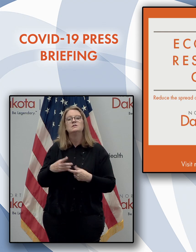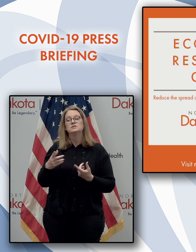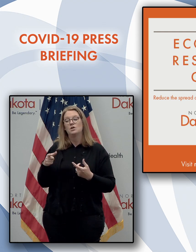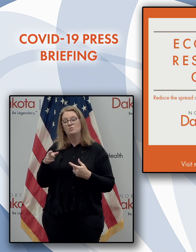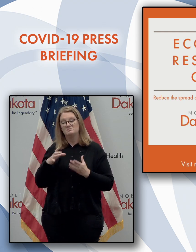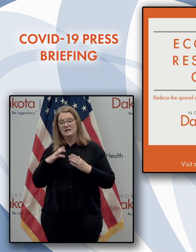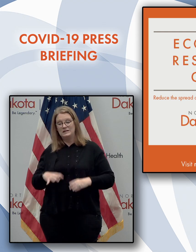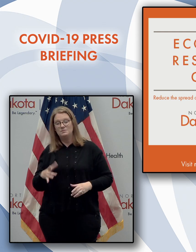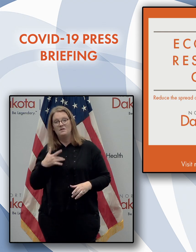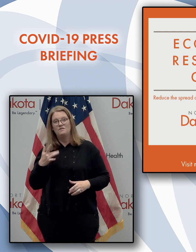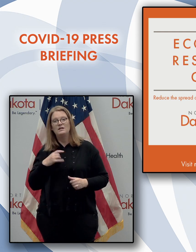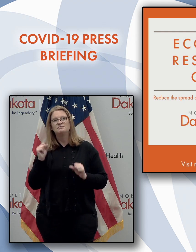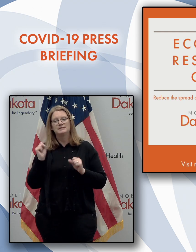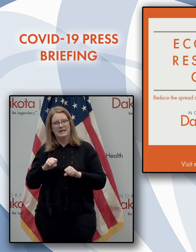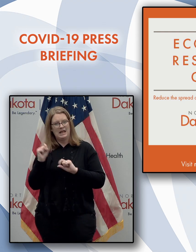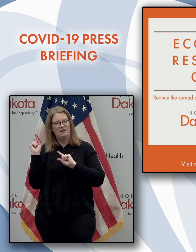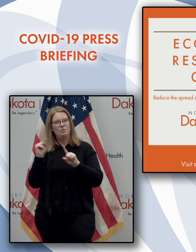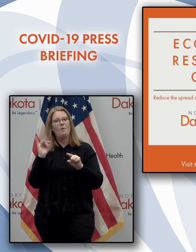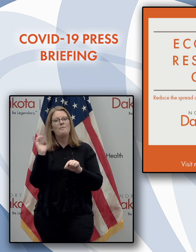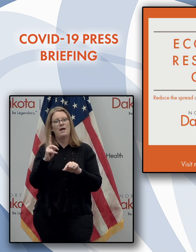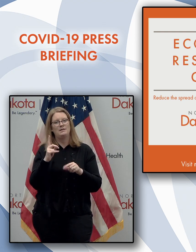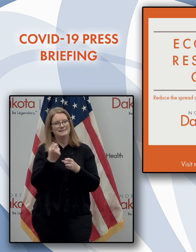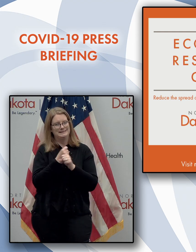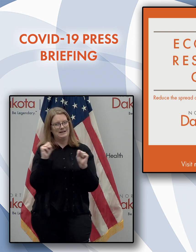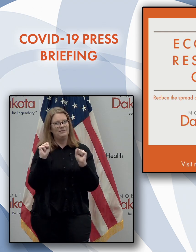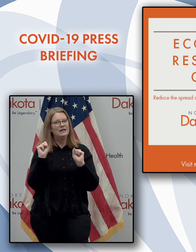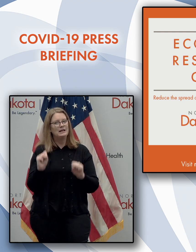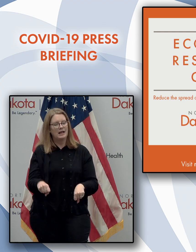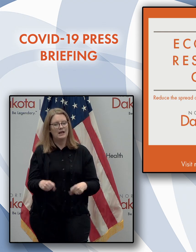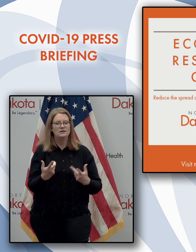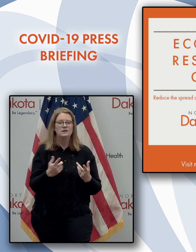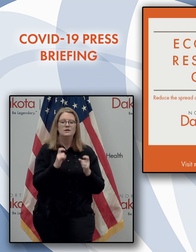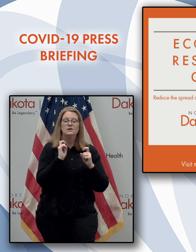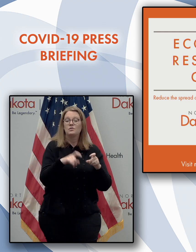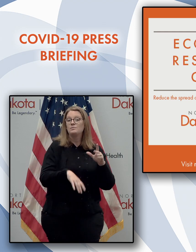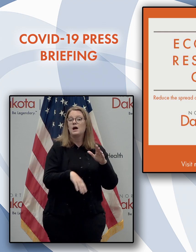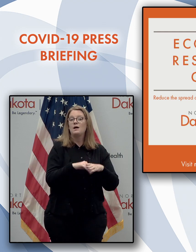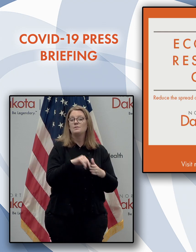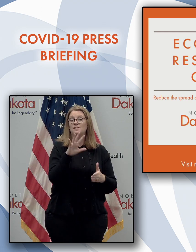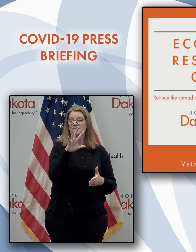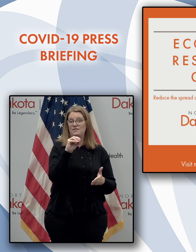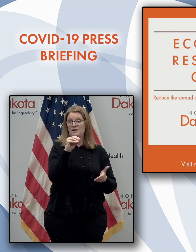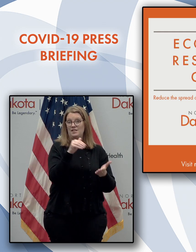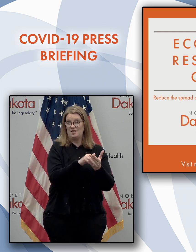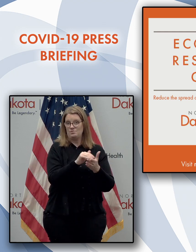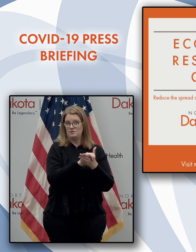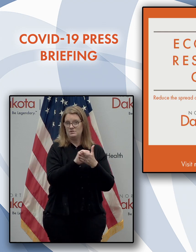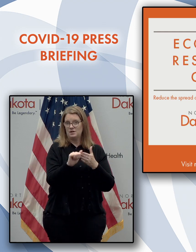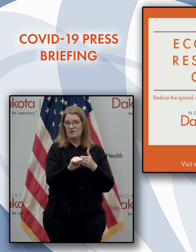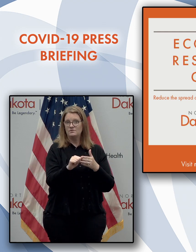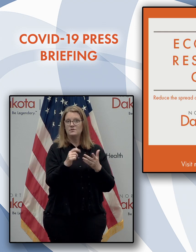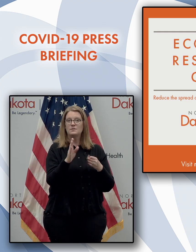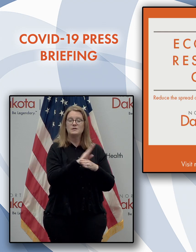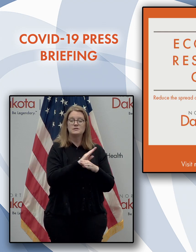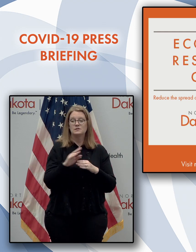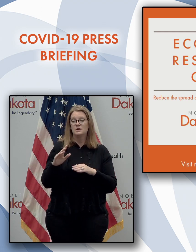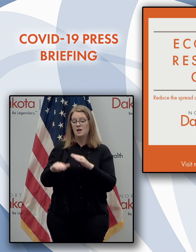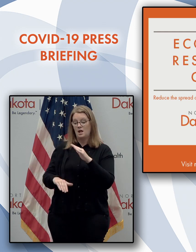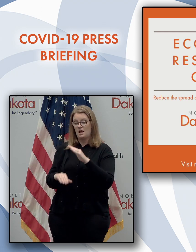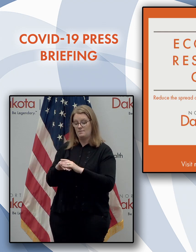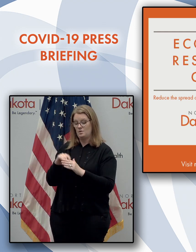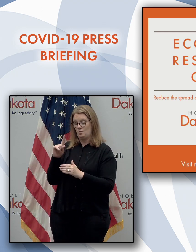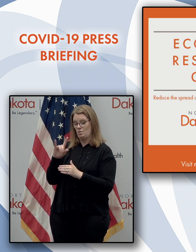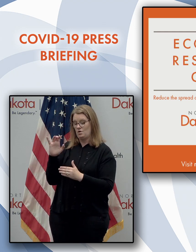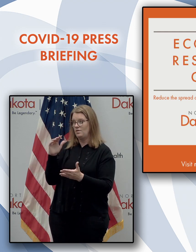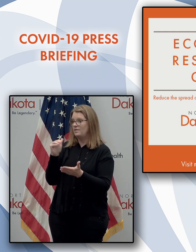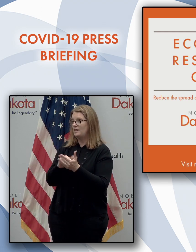to their businesses safely. And again, these grants will be rewarded up to $50,000 per eligible business, up to $100,000